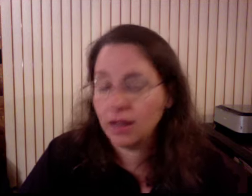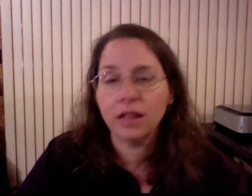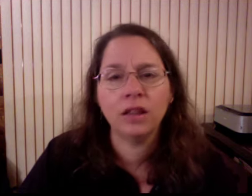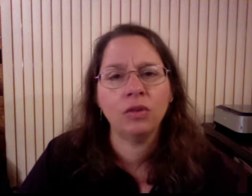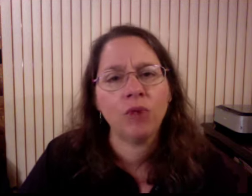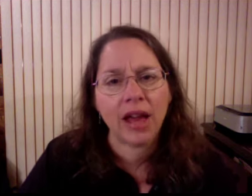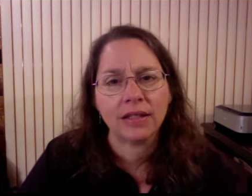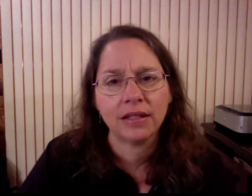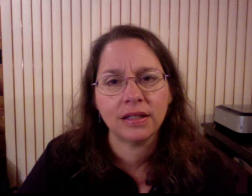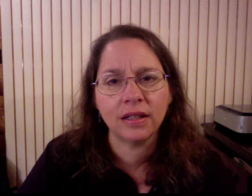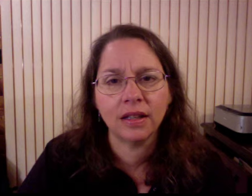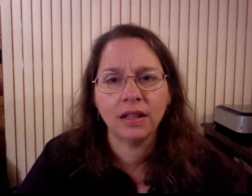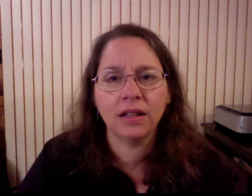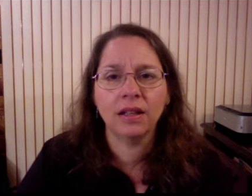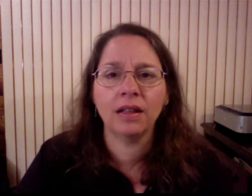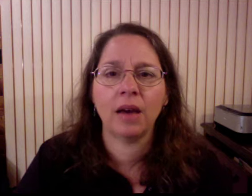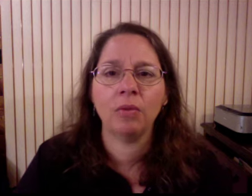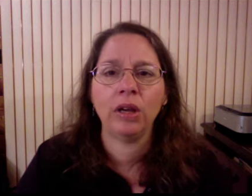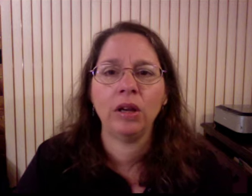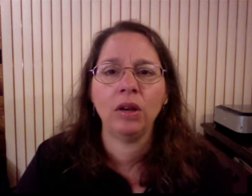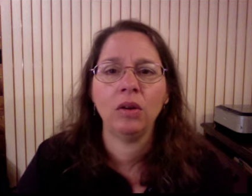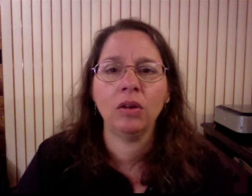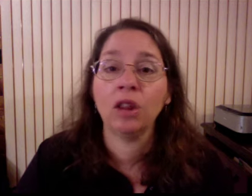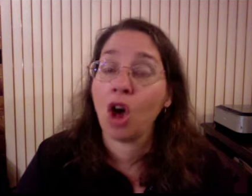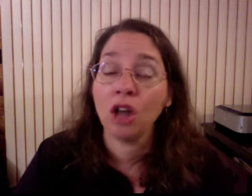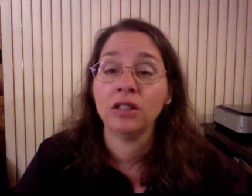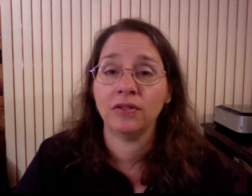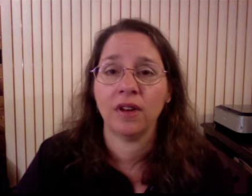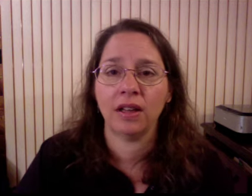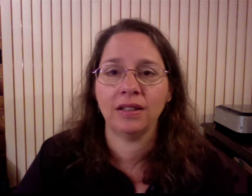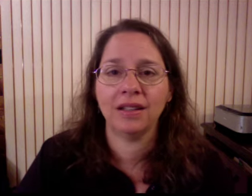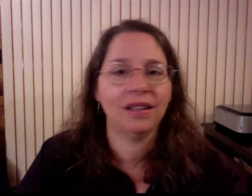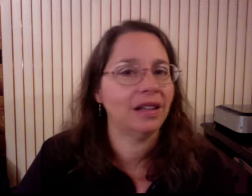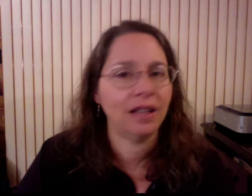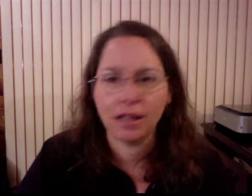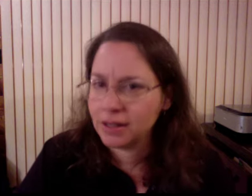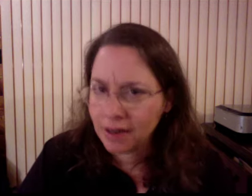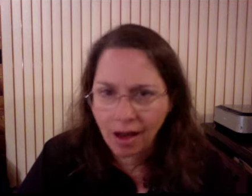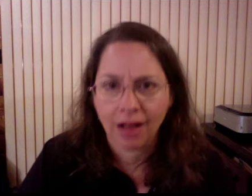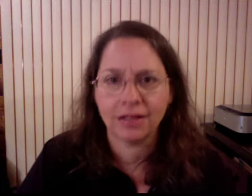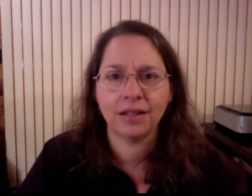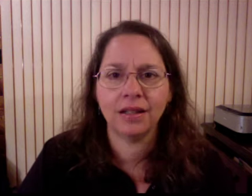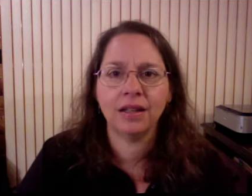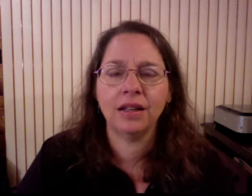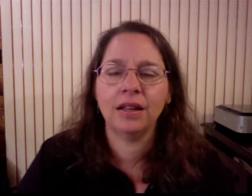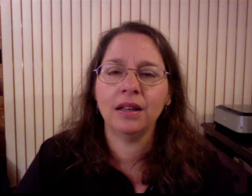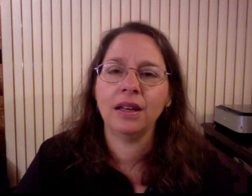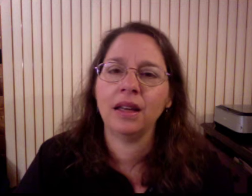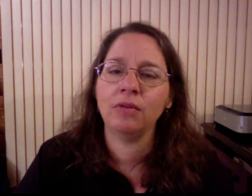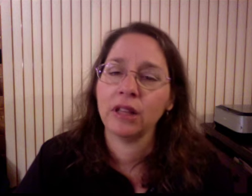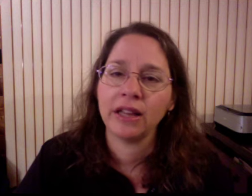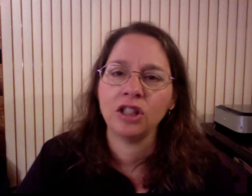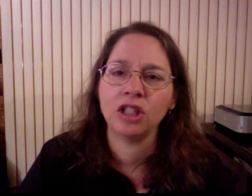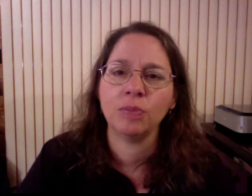The rest that we long to find is not in relationships of